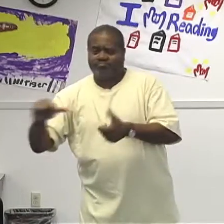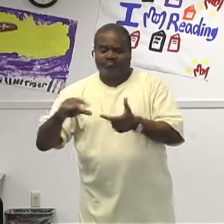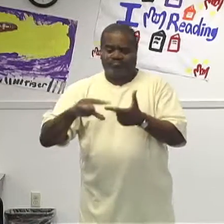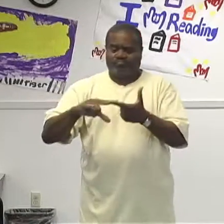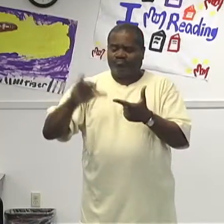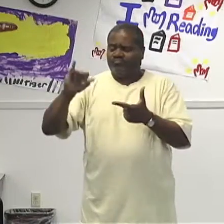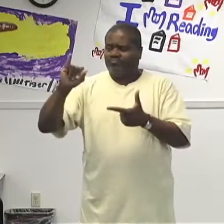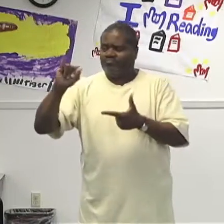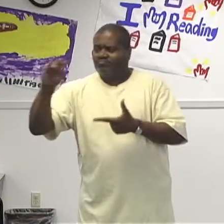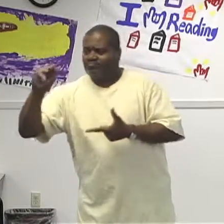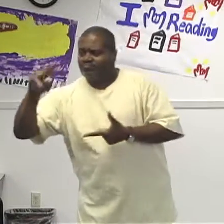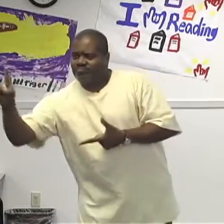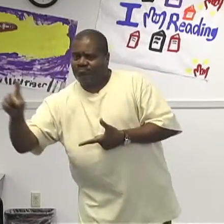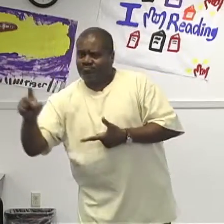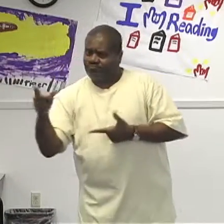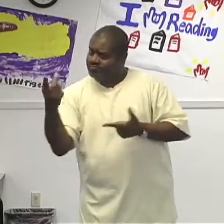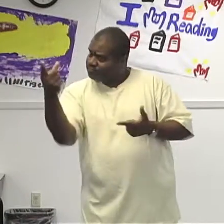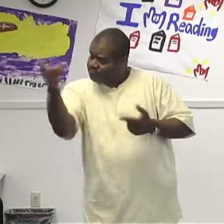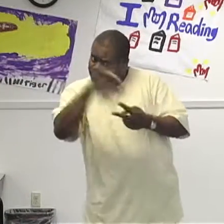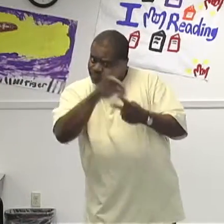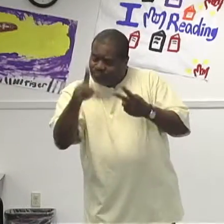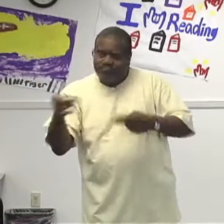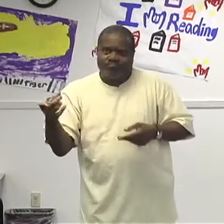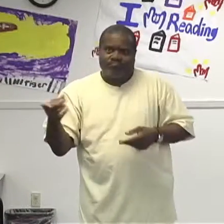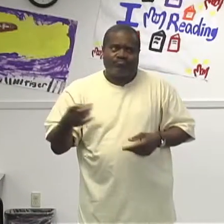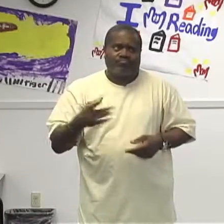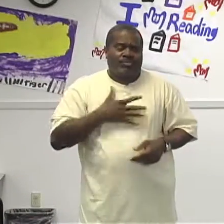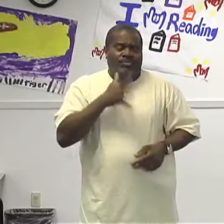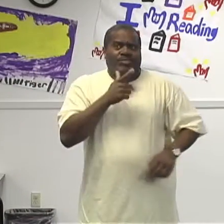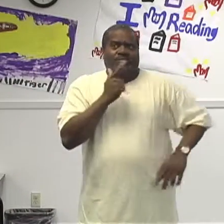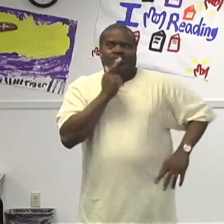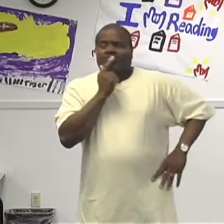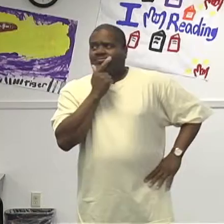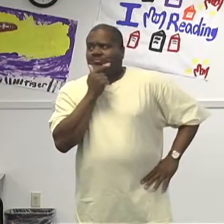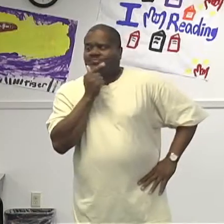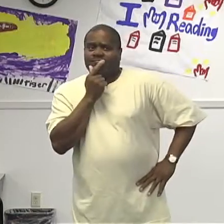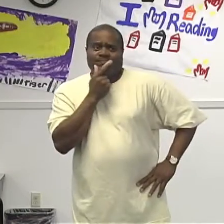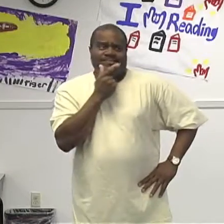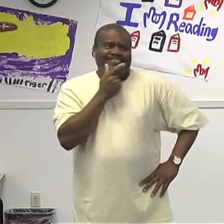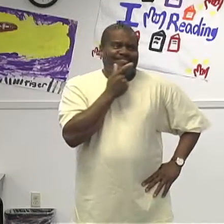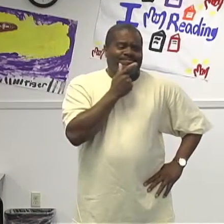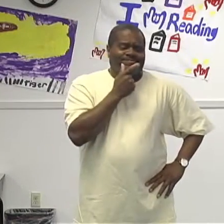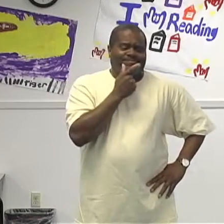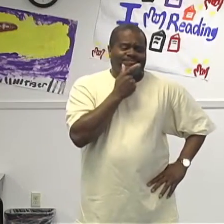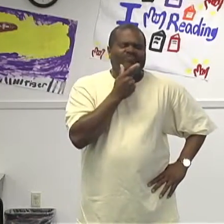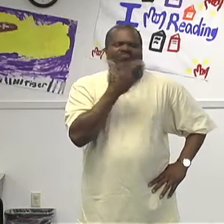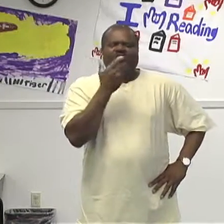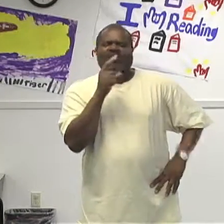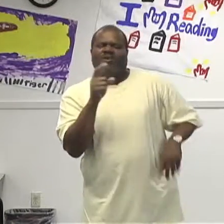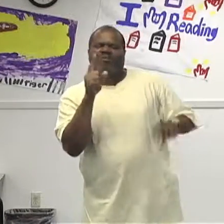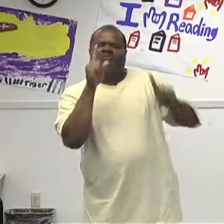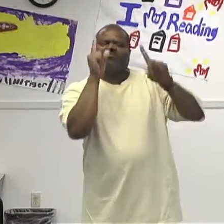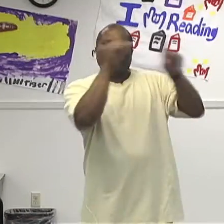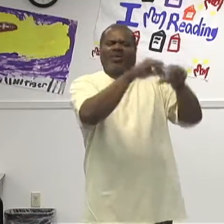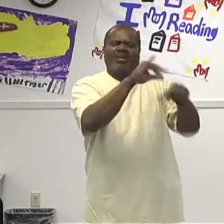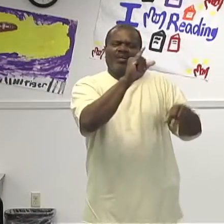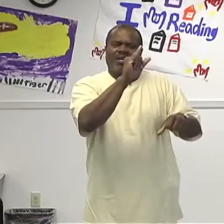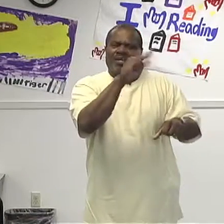the social worker suggested one residential school in Kentucky and one in Indiana. This was a really hard decision for us, but